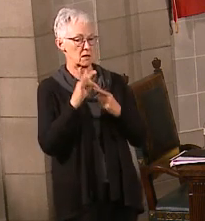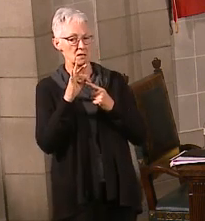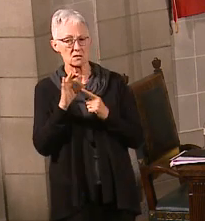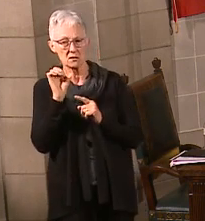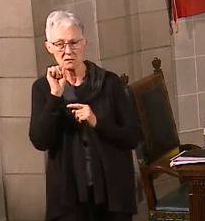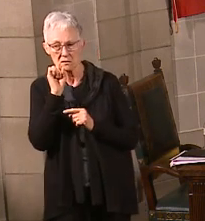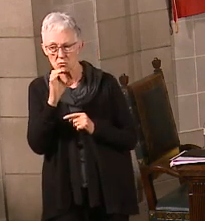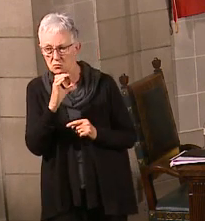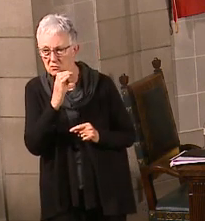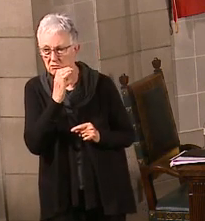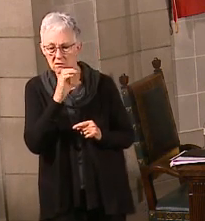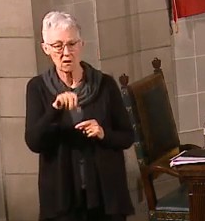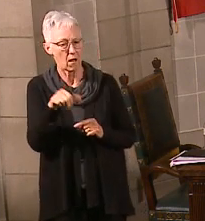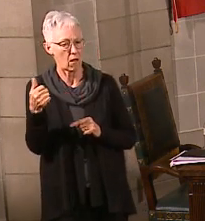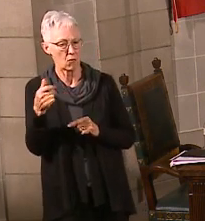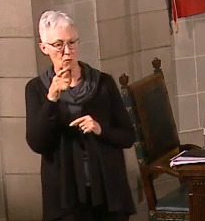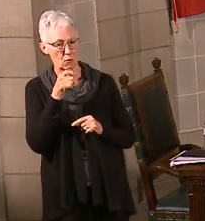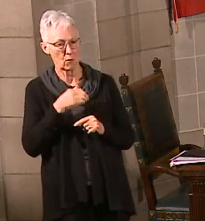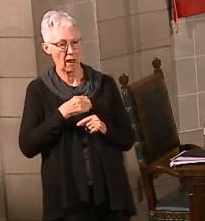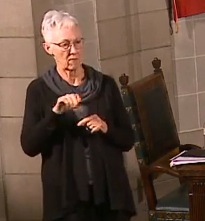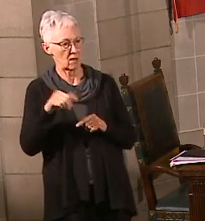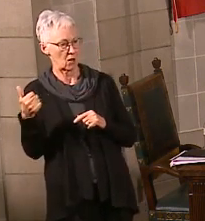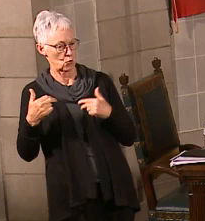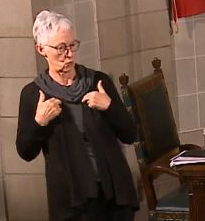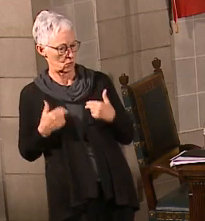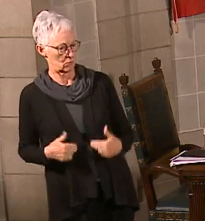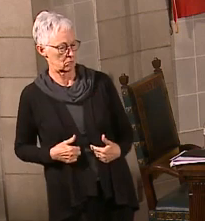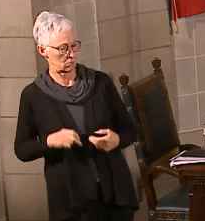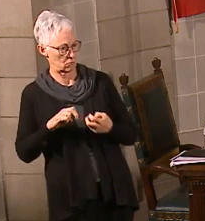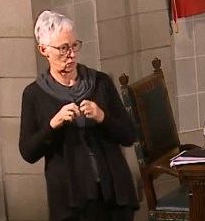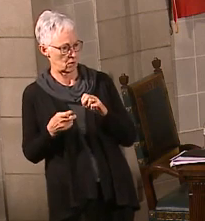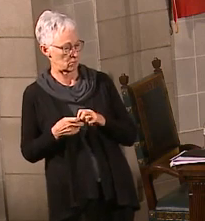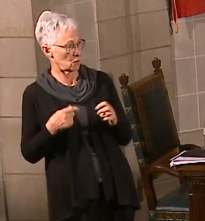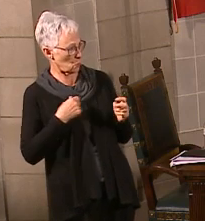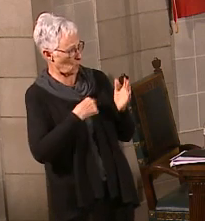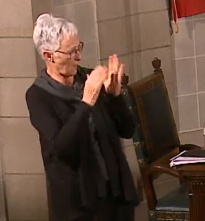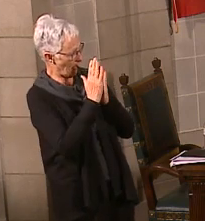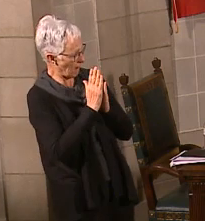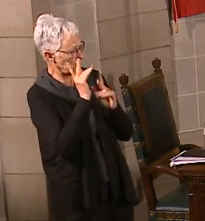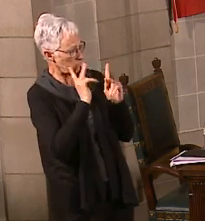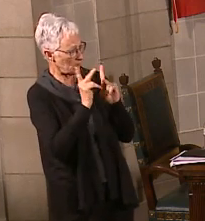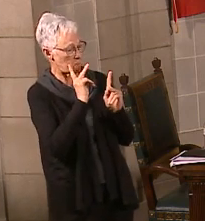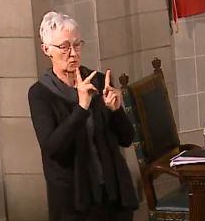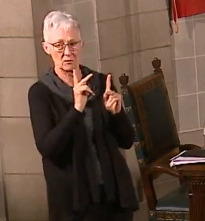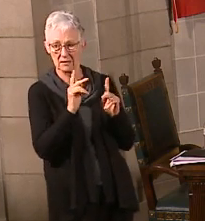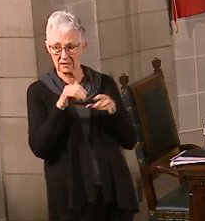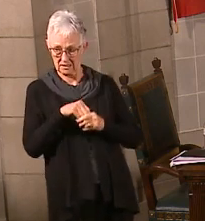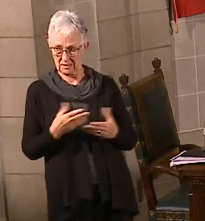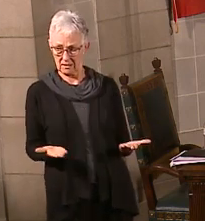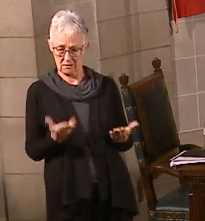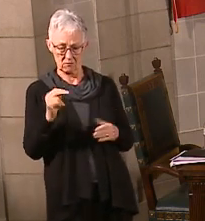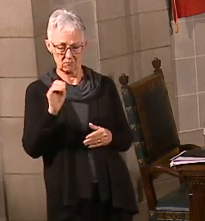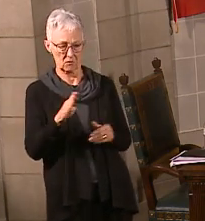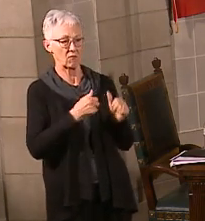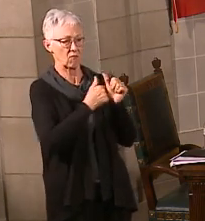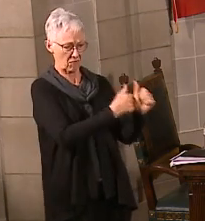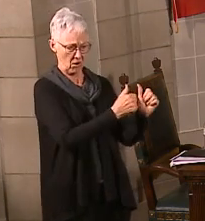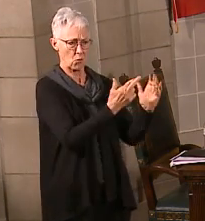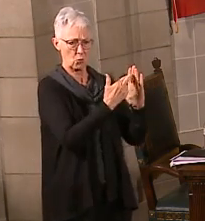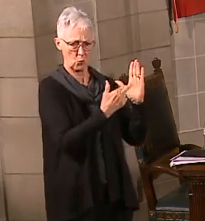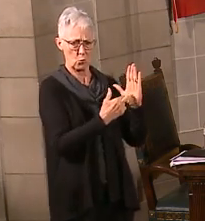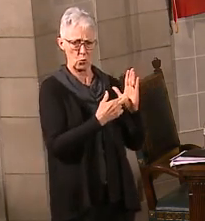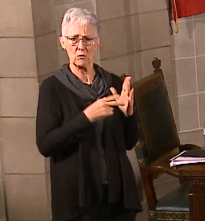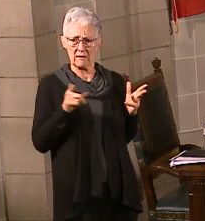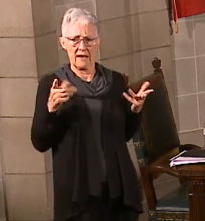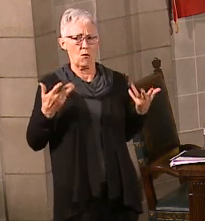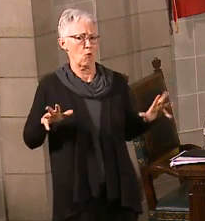conditions. We've asked Nebraskans to step up, and you can see from the data they are. So Nebraskans are doing the right thing. So we want to continue to